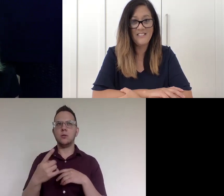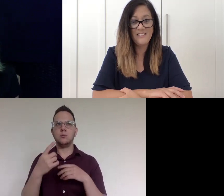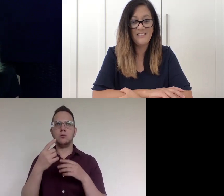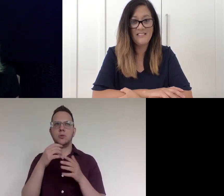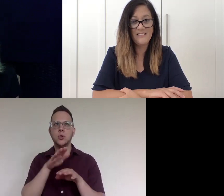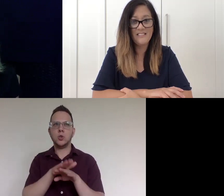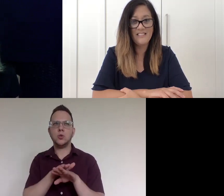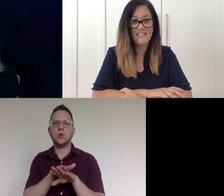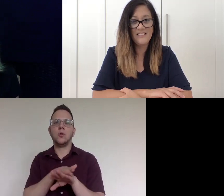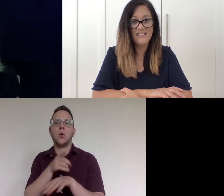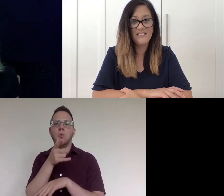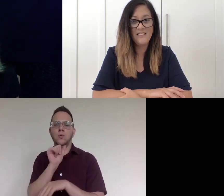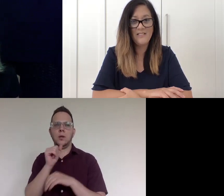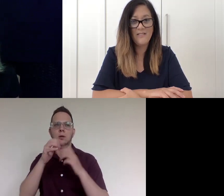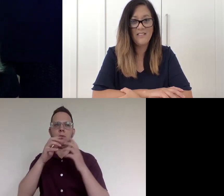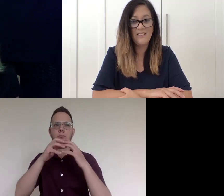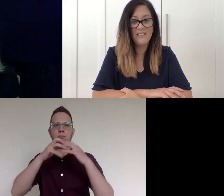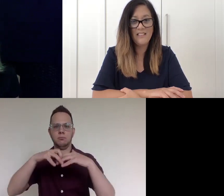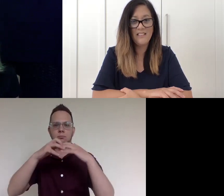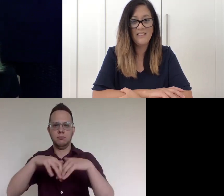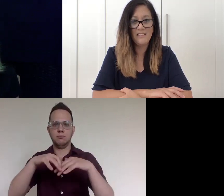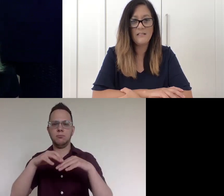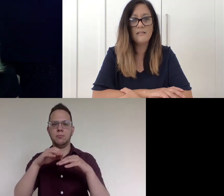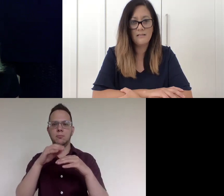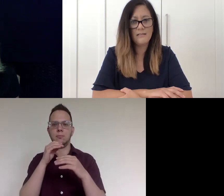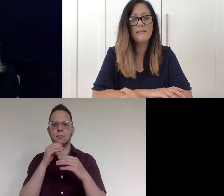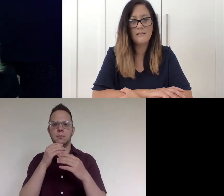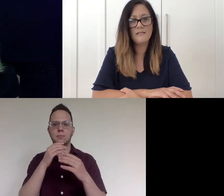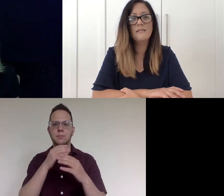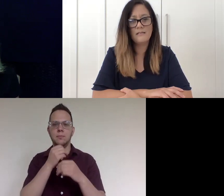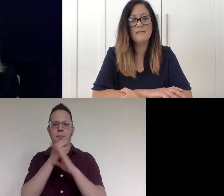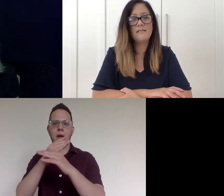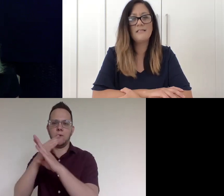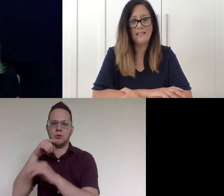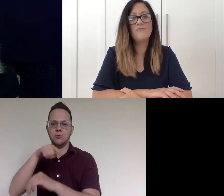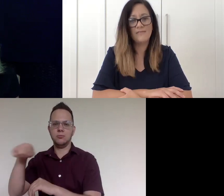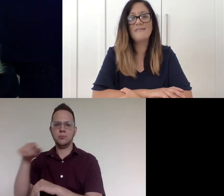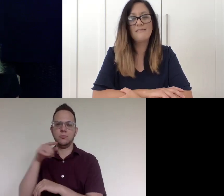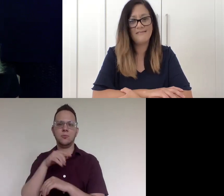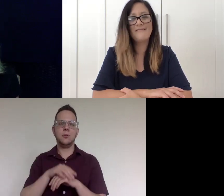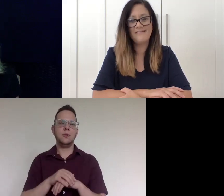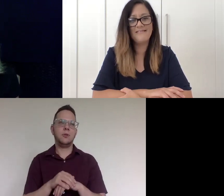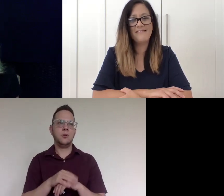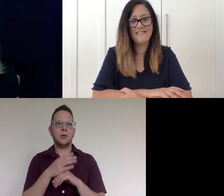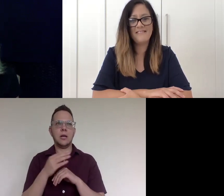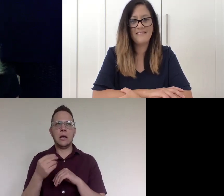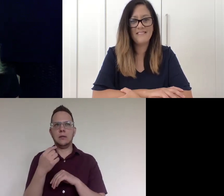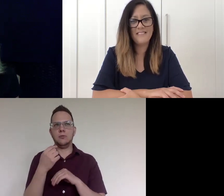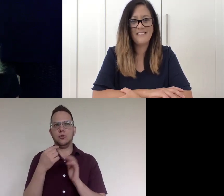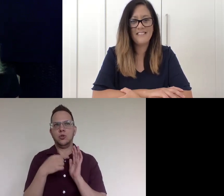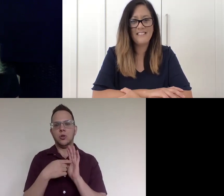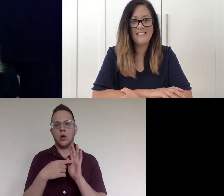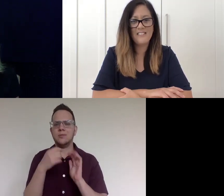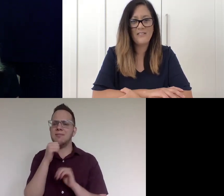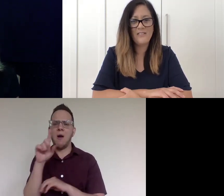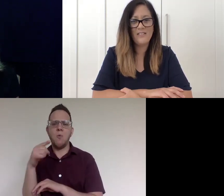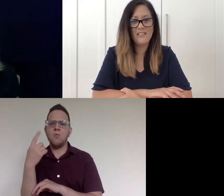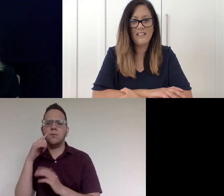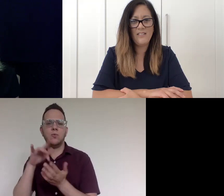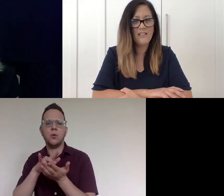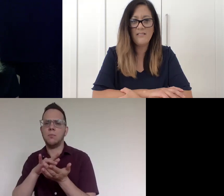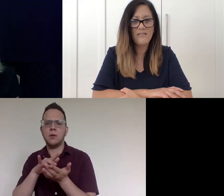You slowly just have to break down the barriers. And it's not only in medicine, by the